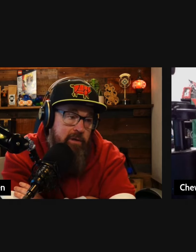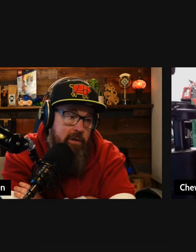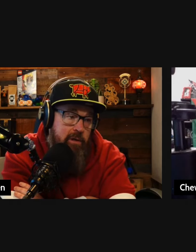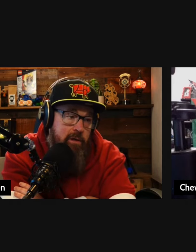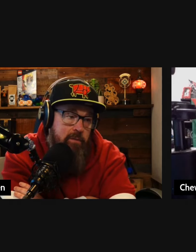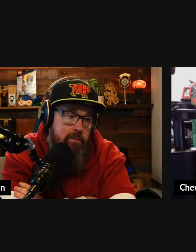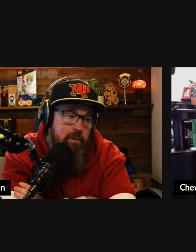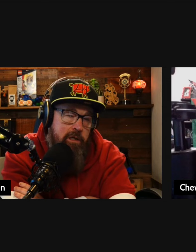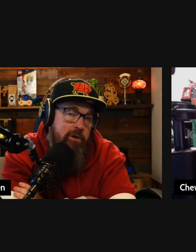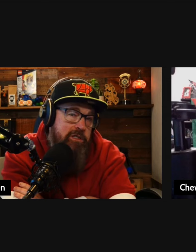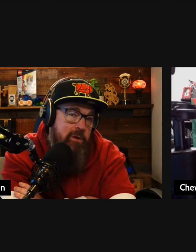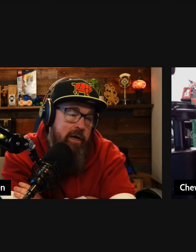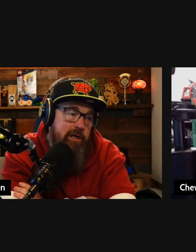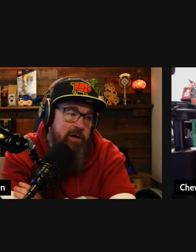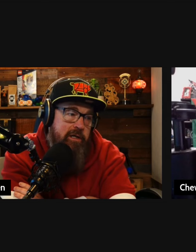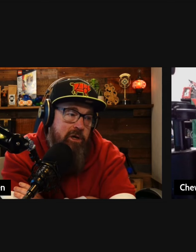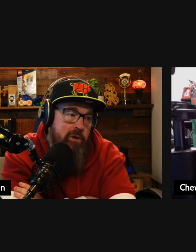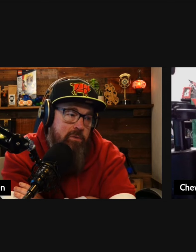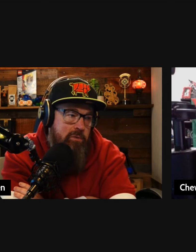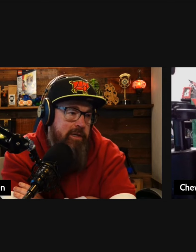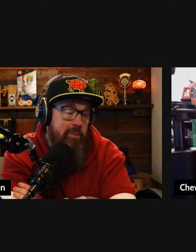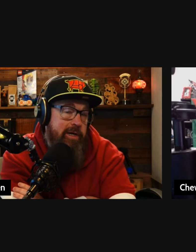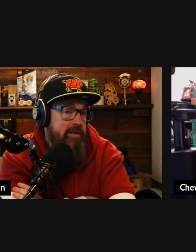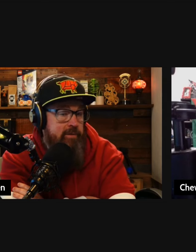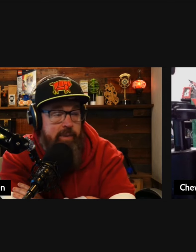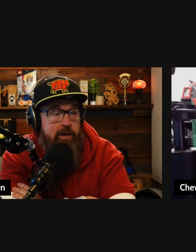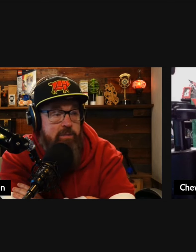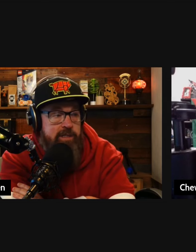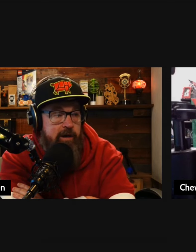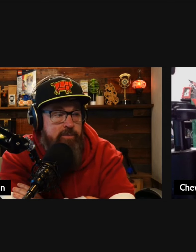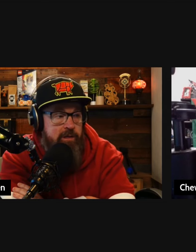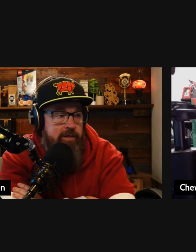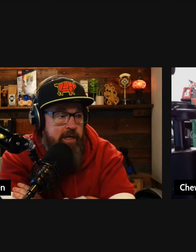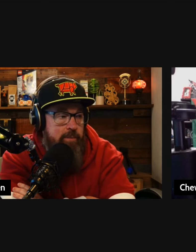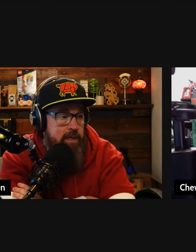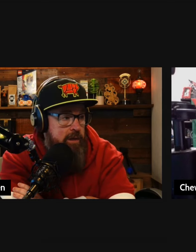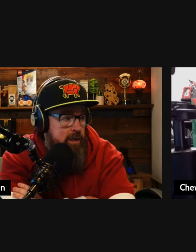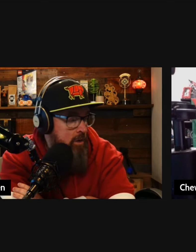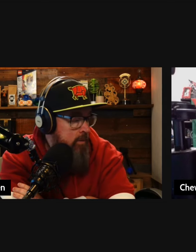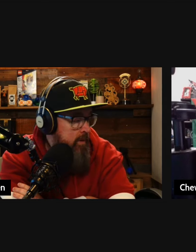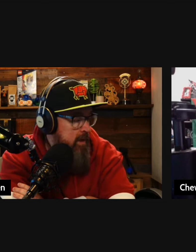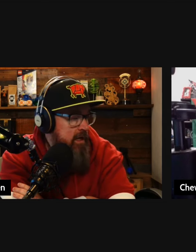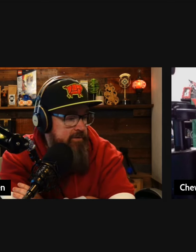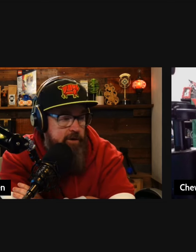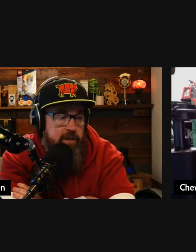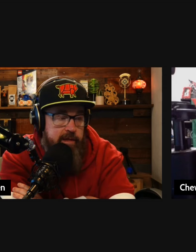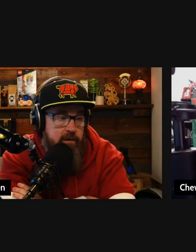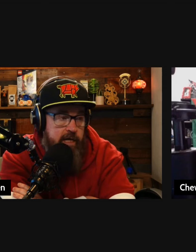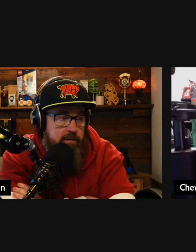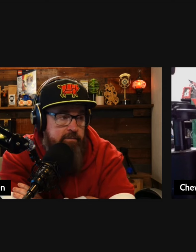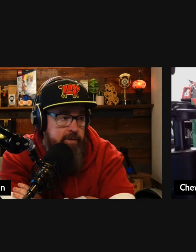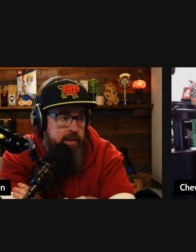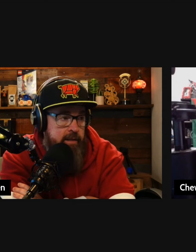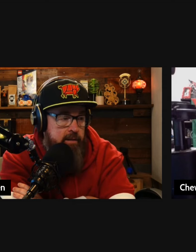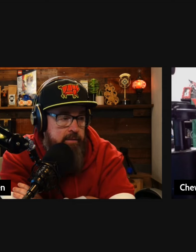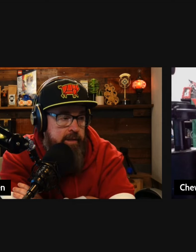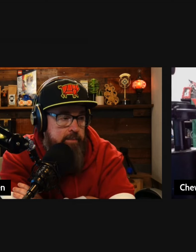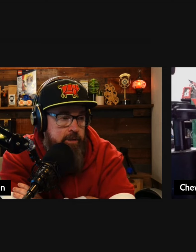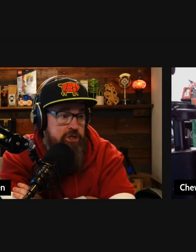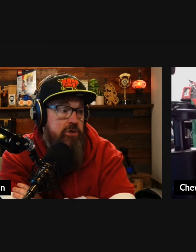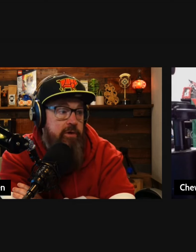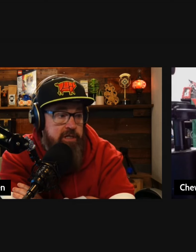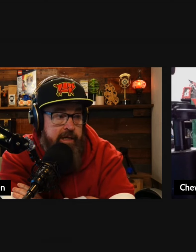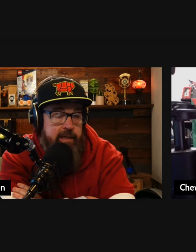that. Yep. You know, so I kind of go, oh, can't wait till they embarrass themselves. But then I think about it and I go, if only they could have